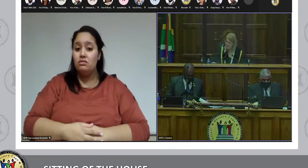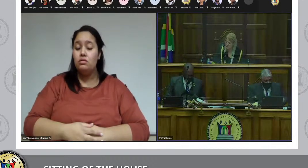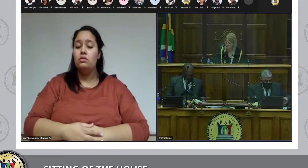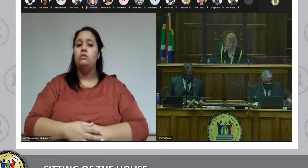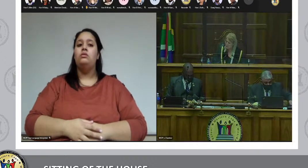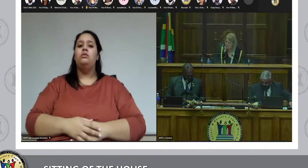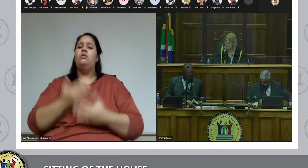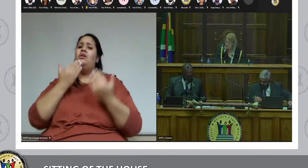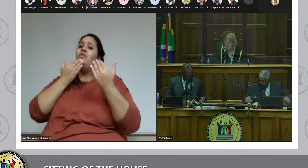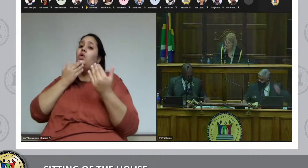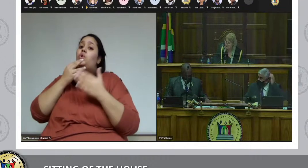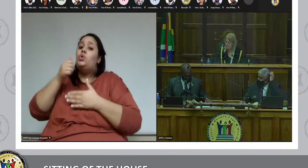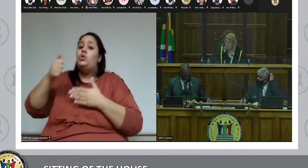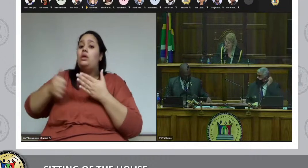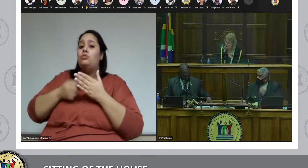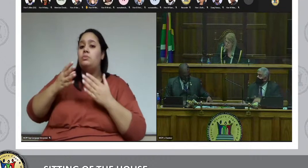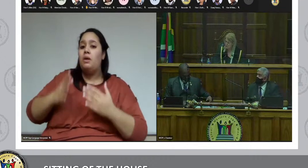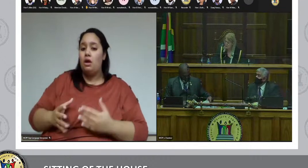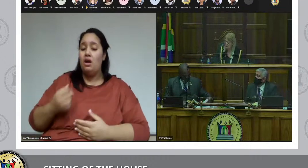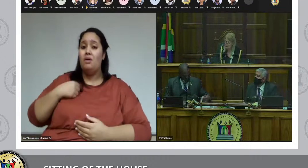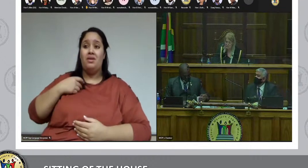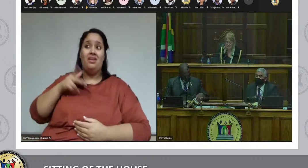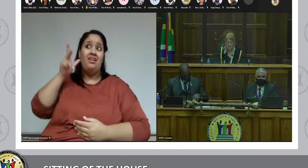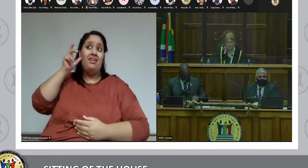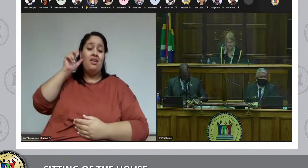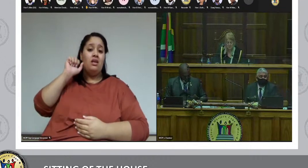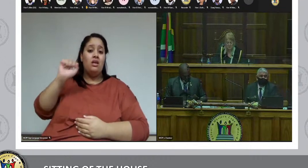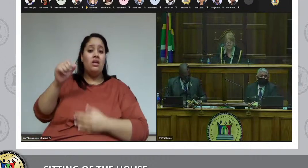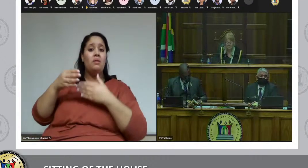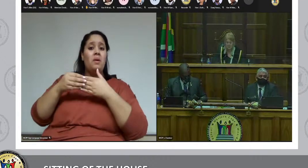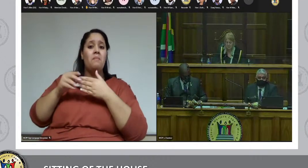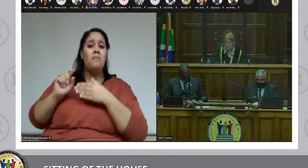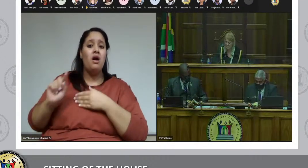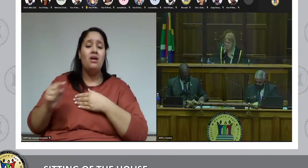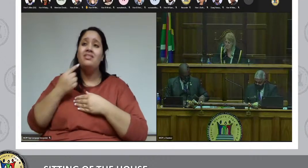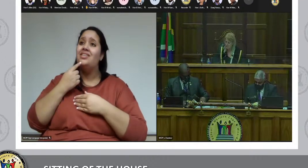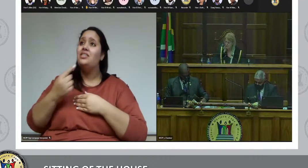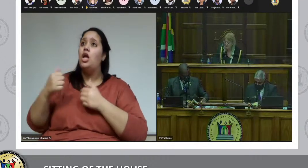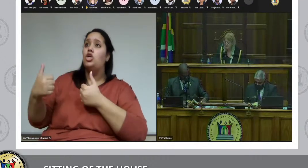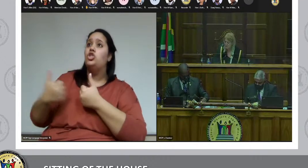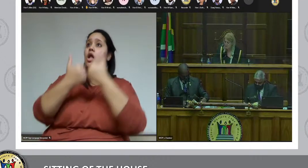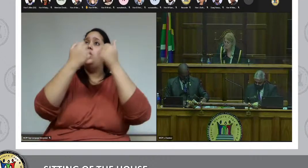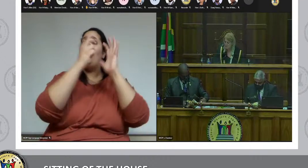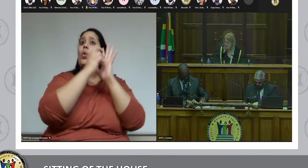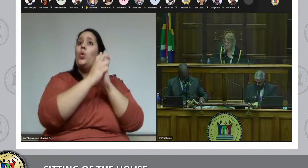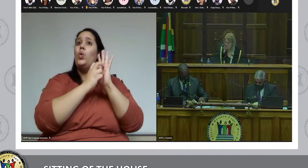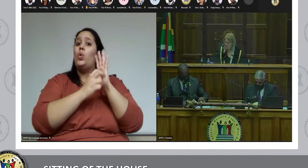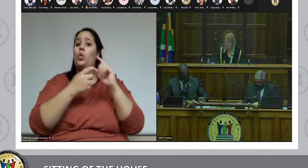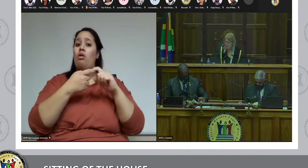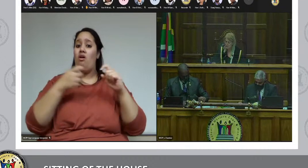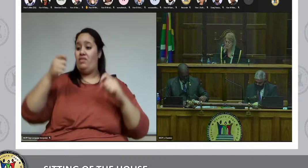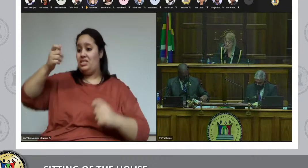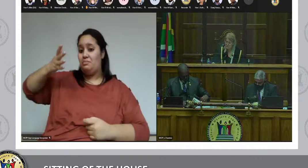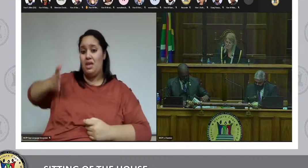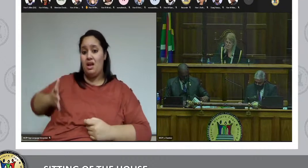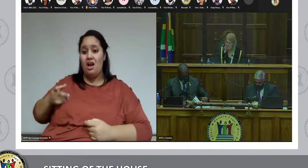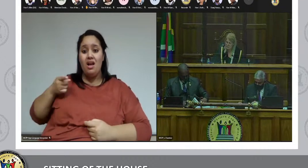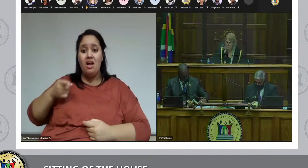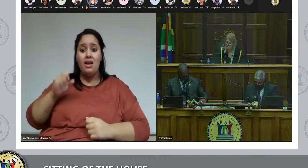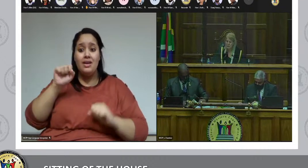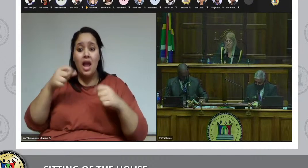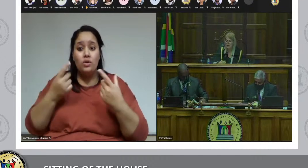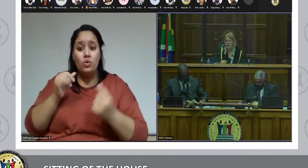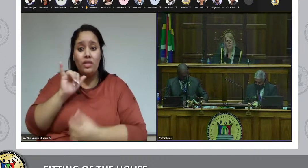Deputy Speaker. From what I can hear, the Honourable Member is challenging a ruling of the Speaker. Is that permissible?